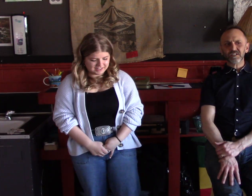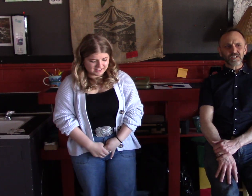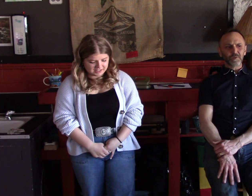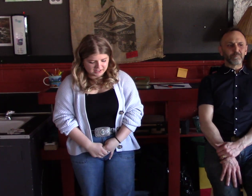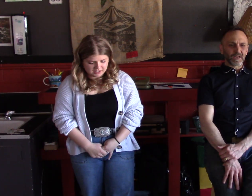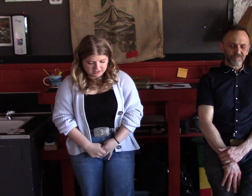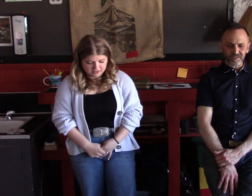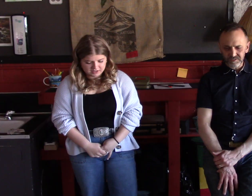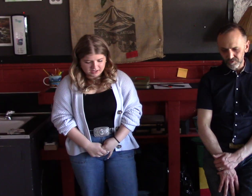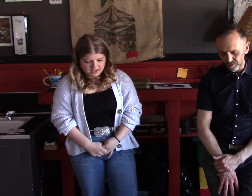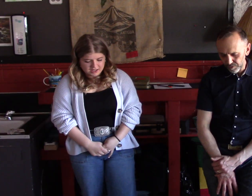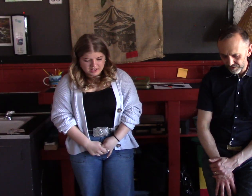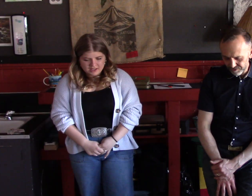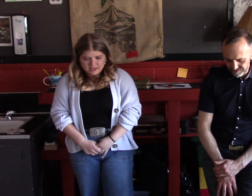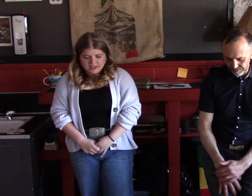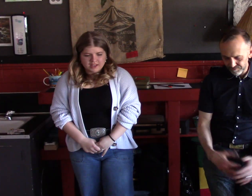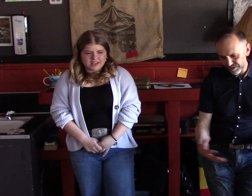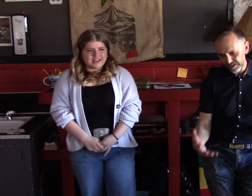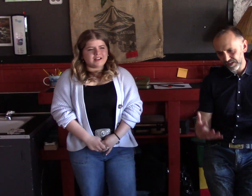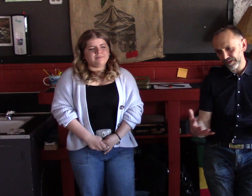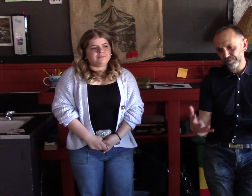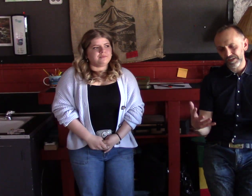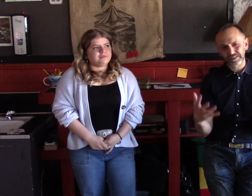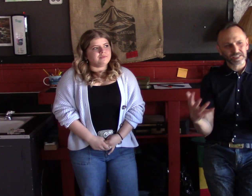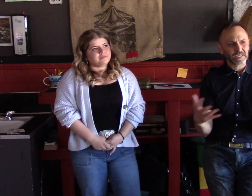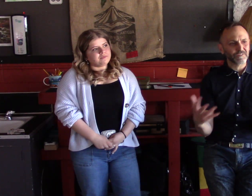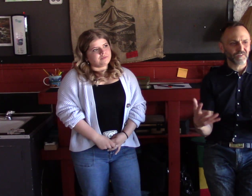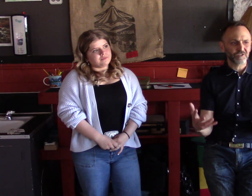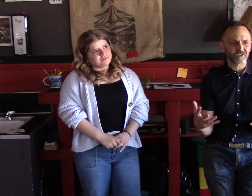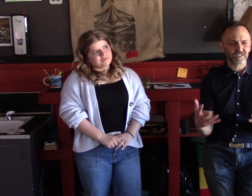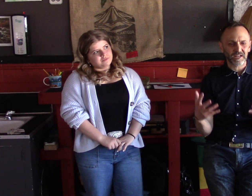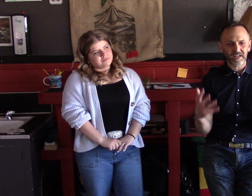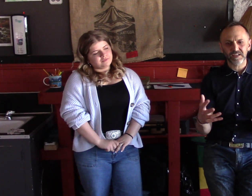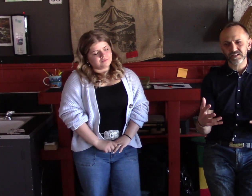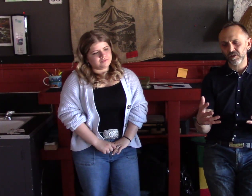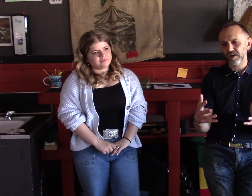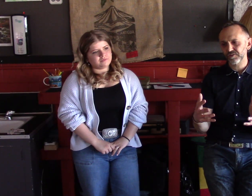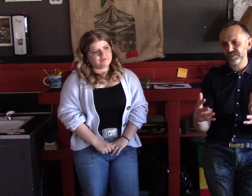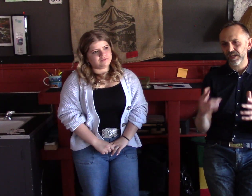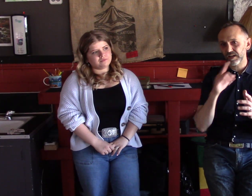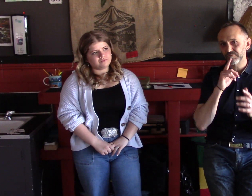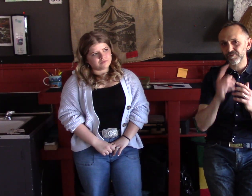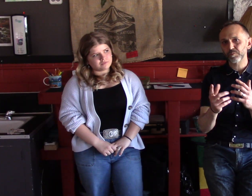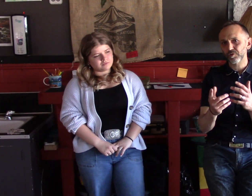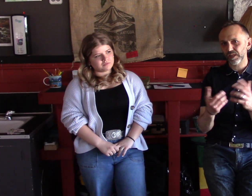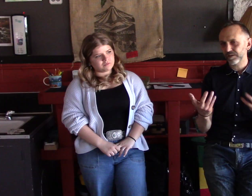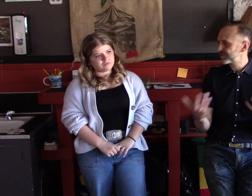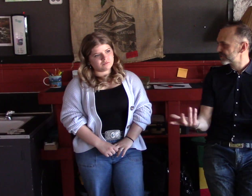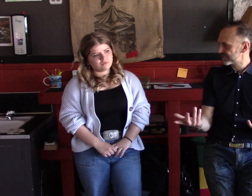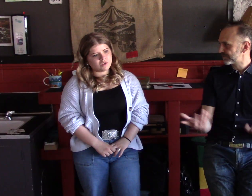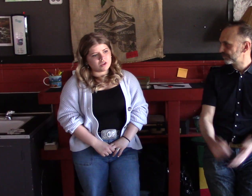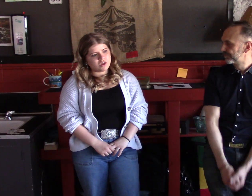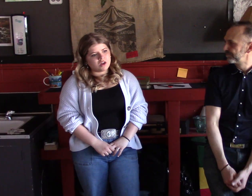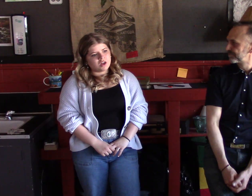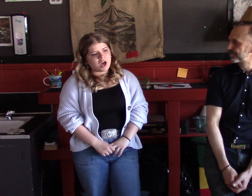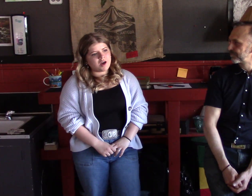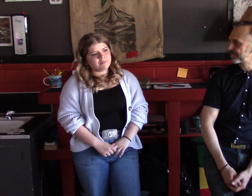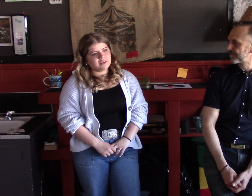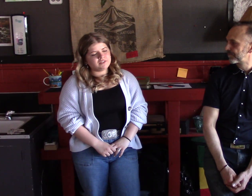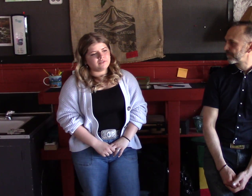some of the benefits or some of the key features that ASL offers that a verbal language doesn't?